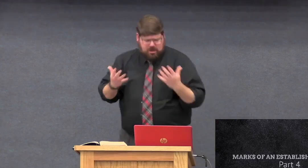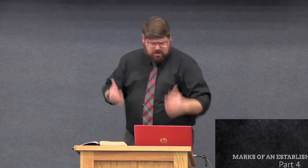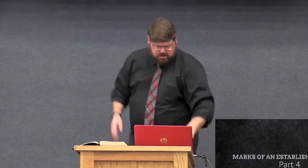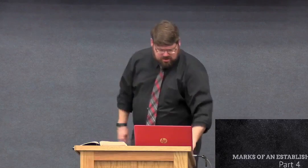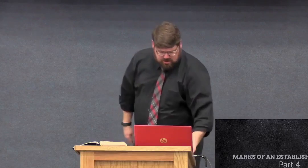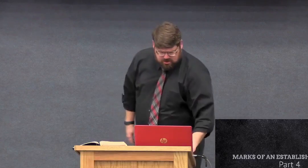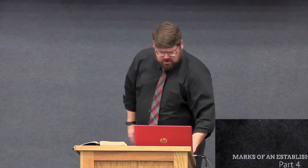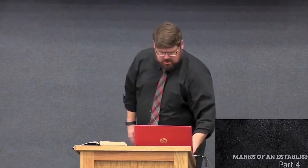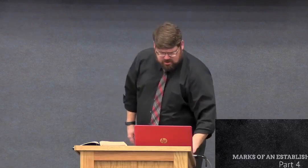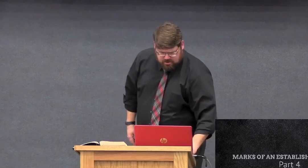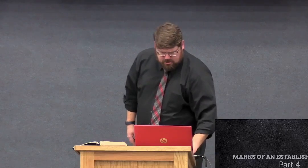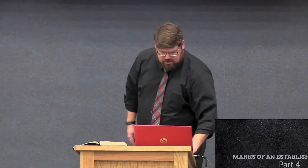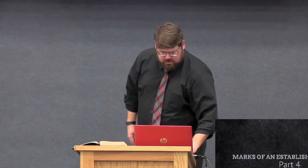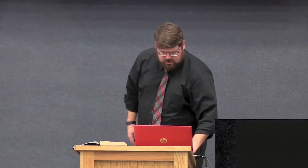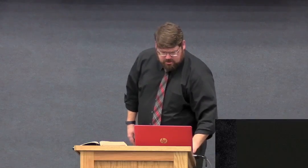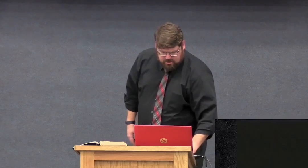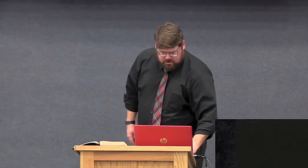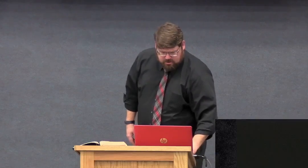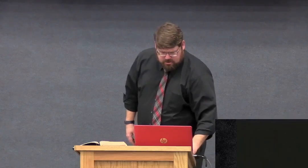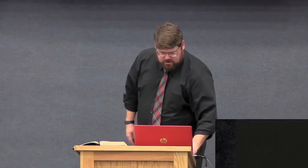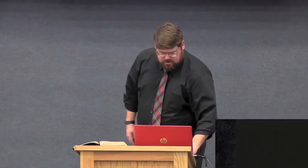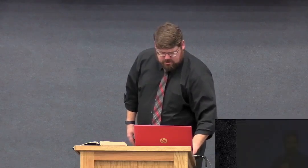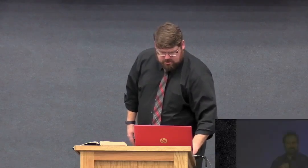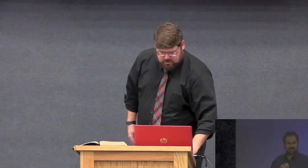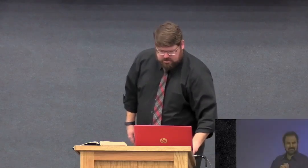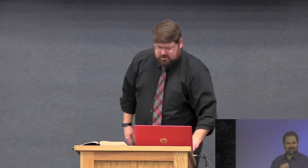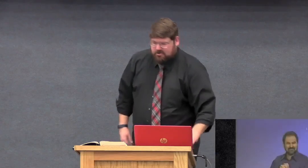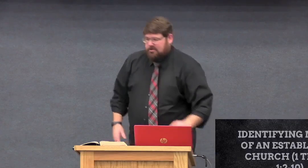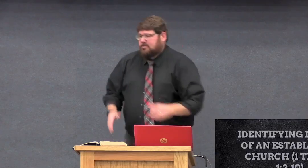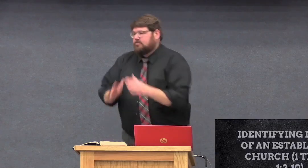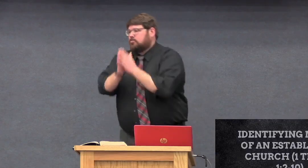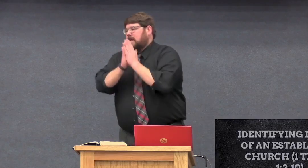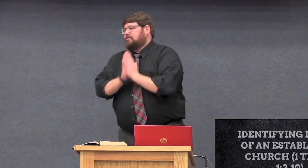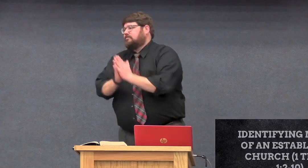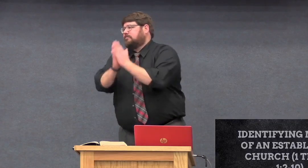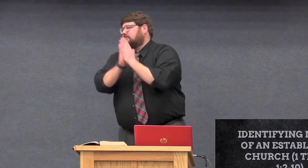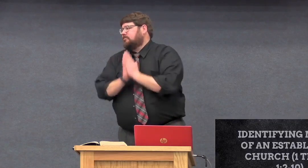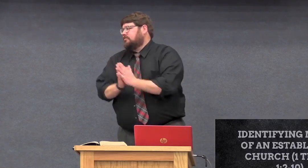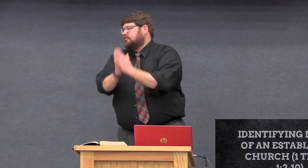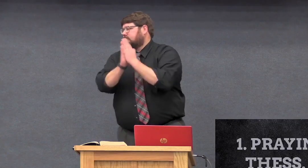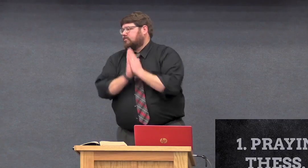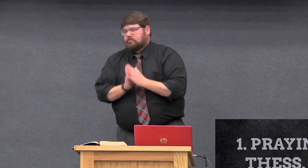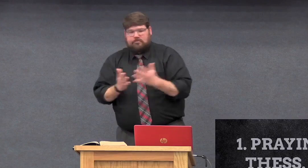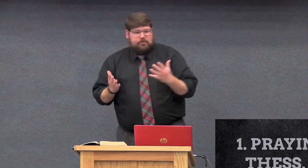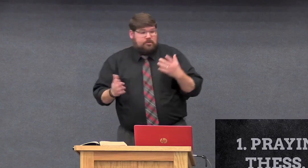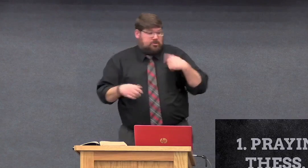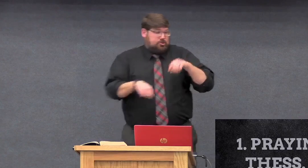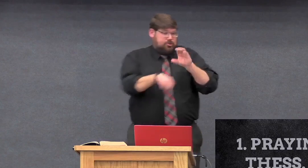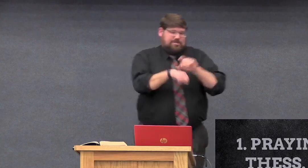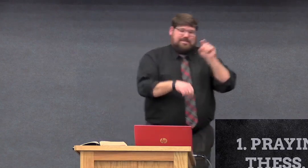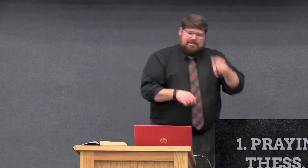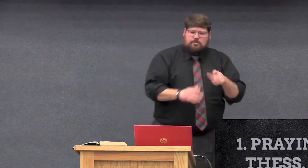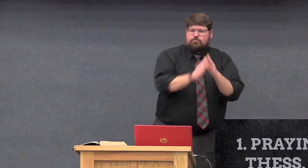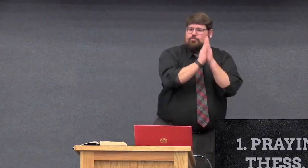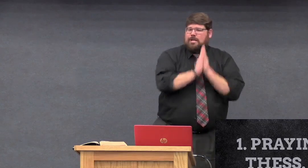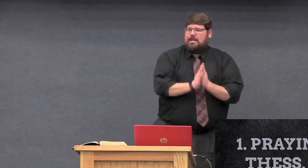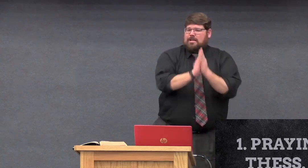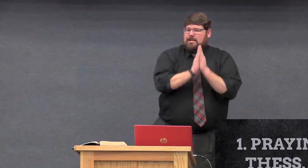in Christ. The first mark is that it is a praying church. This